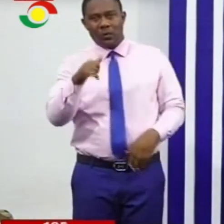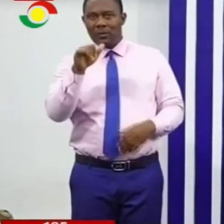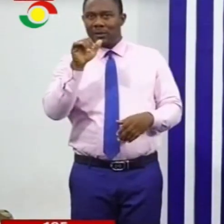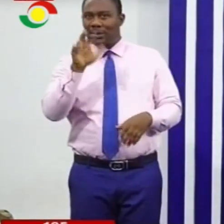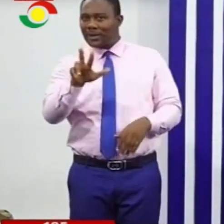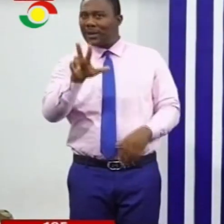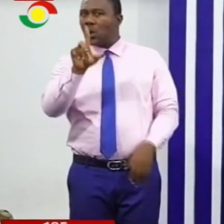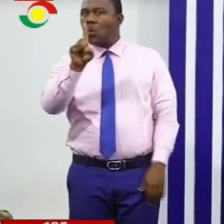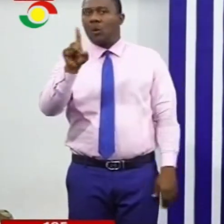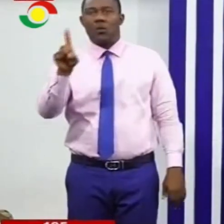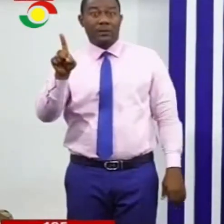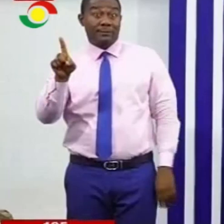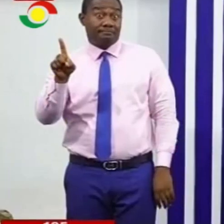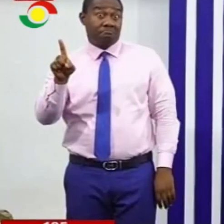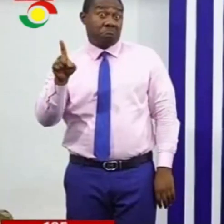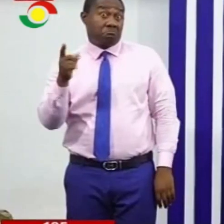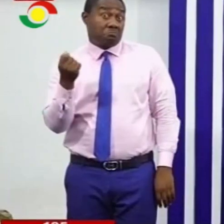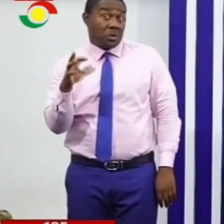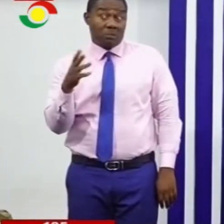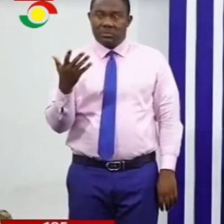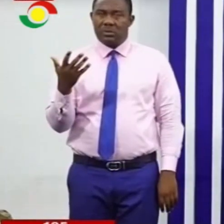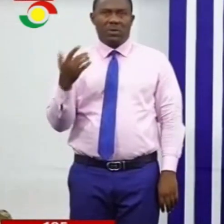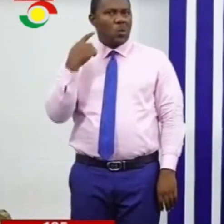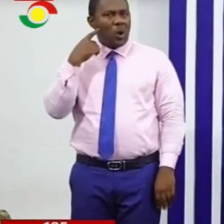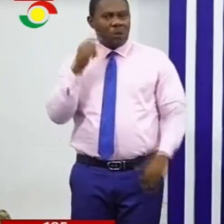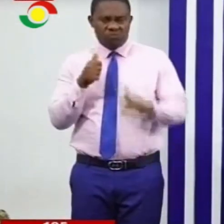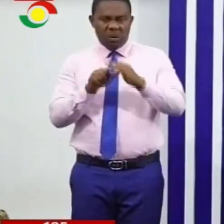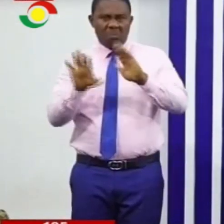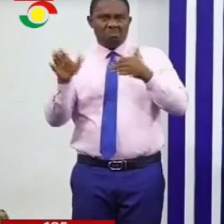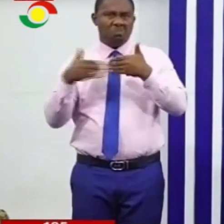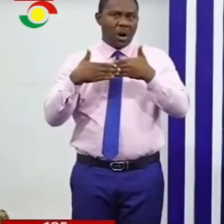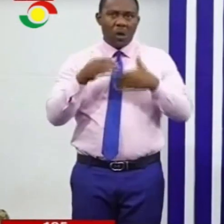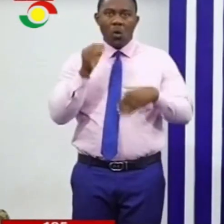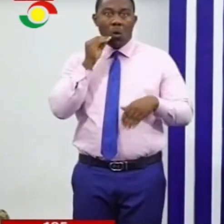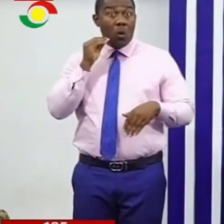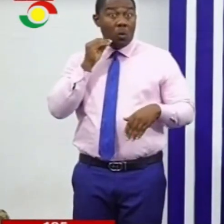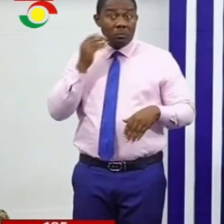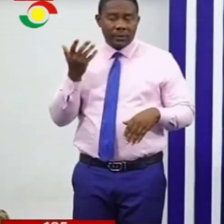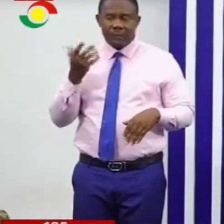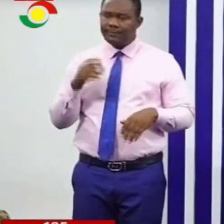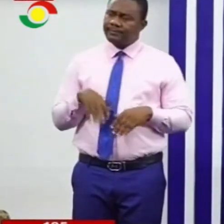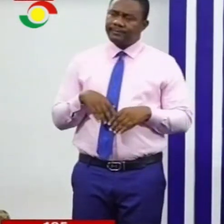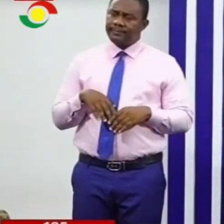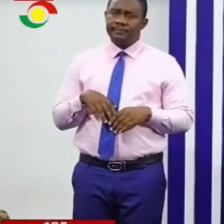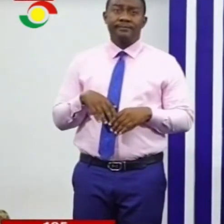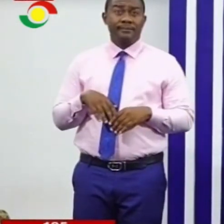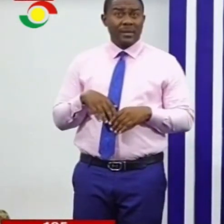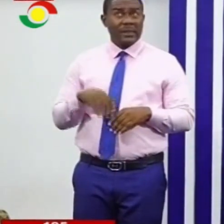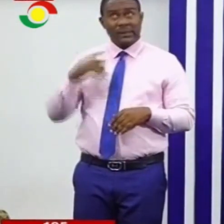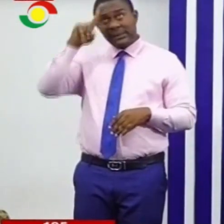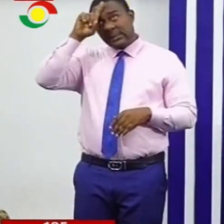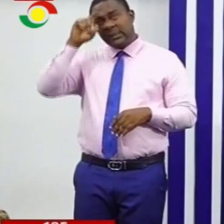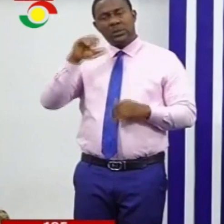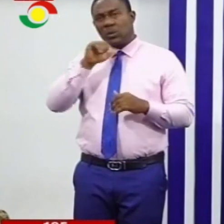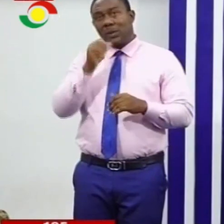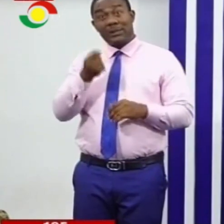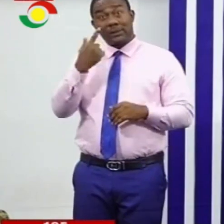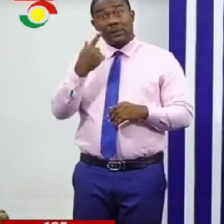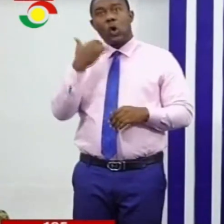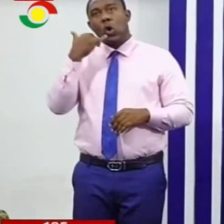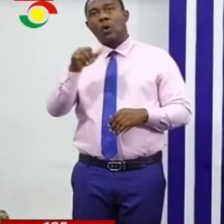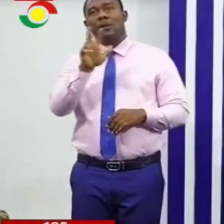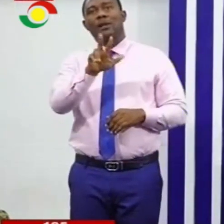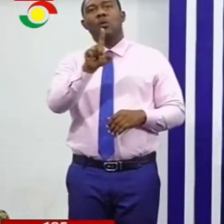Say, yes, you'll be Antenna Fino, BBT Wadrina Peso Tia sell to me for 311. So, we are Jumo Medical